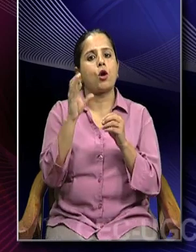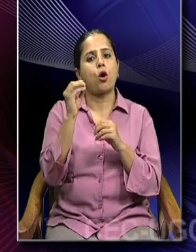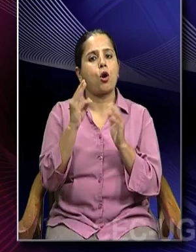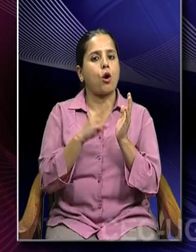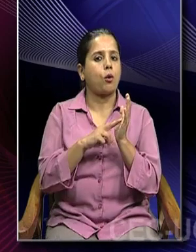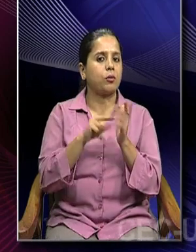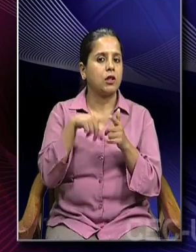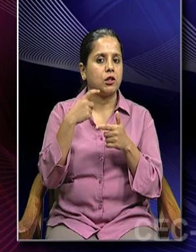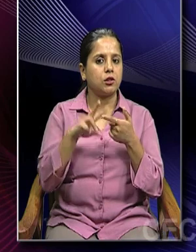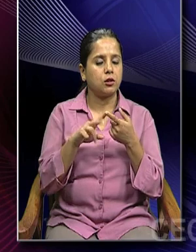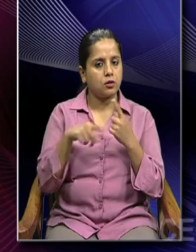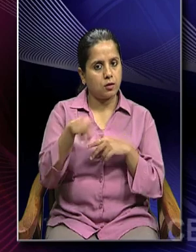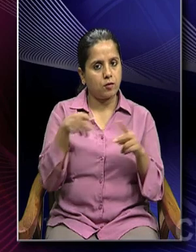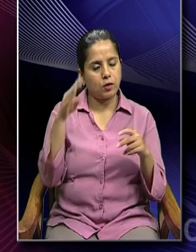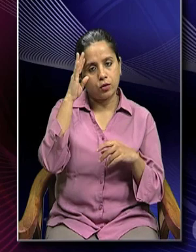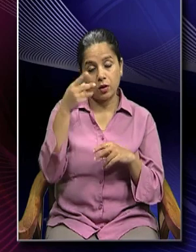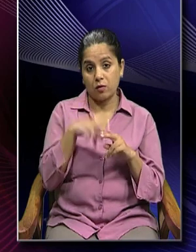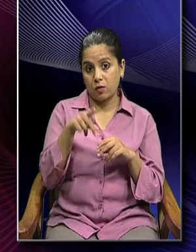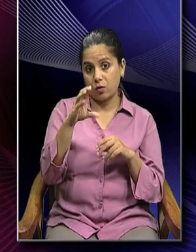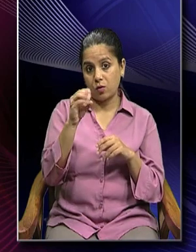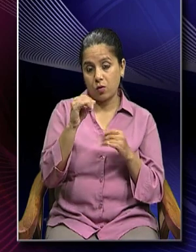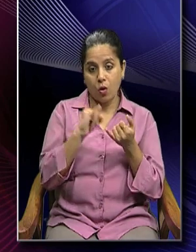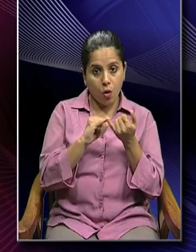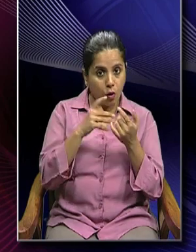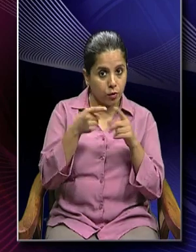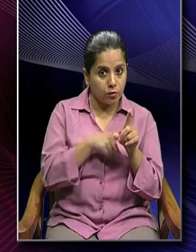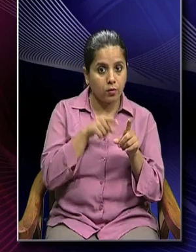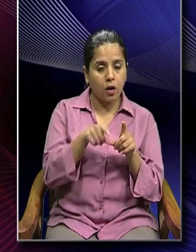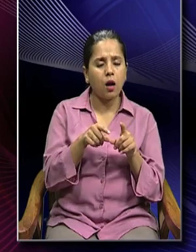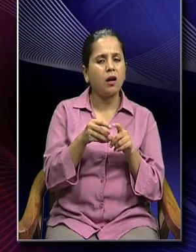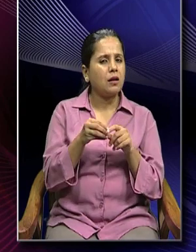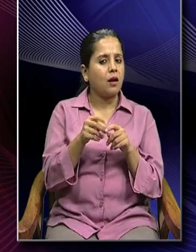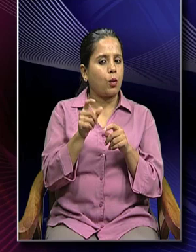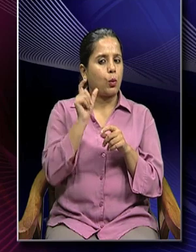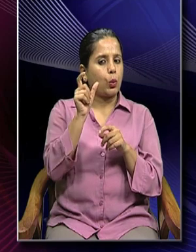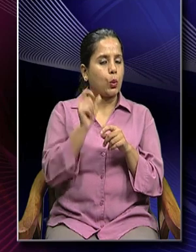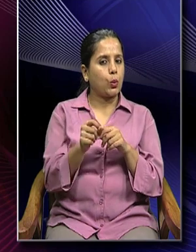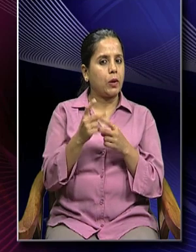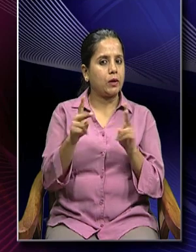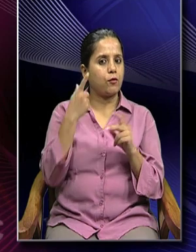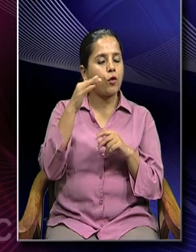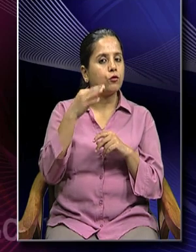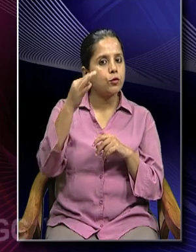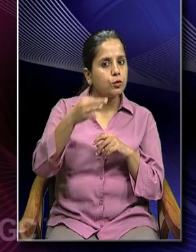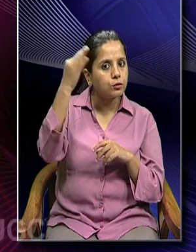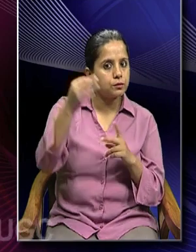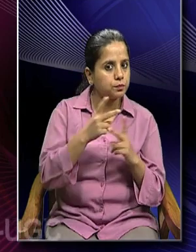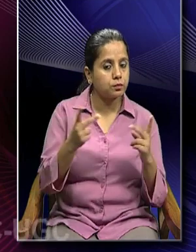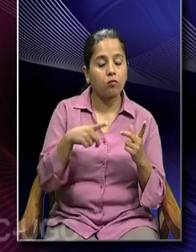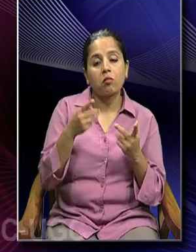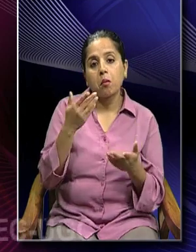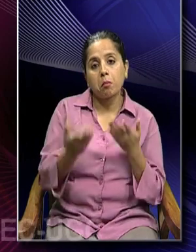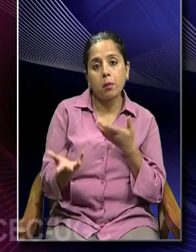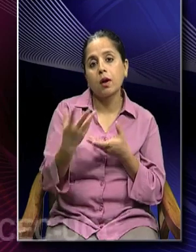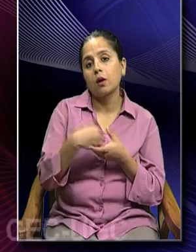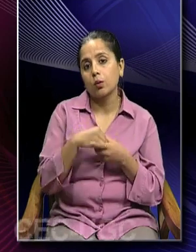theory. Cosmonity, if you ask me, I would say it is a speculative term for the future scenario, and it may